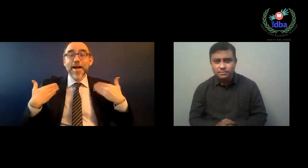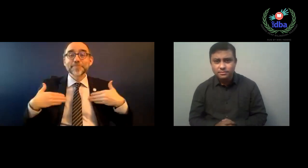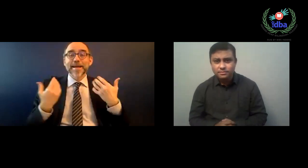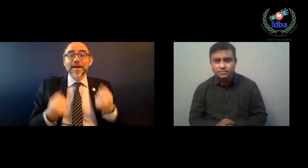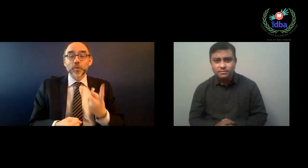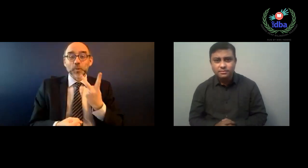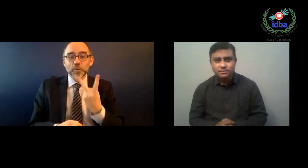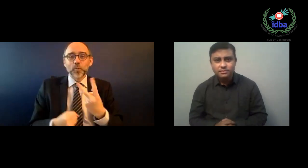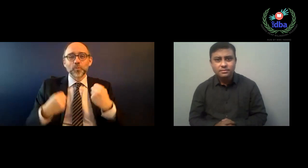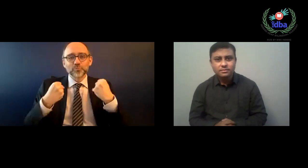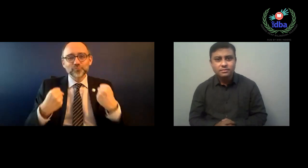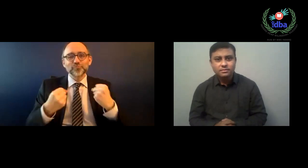and